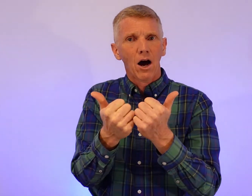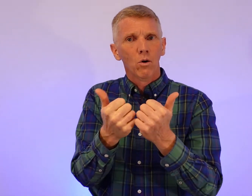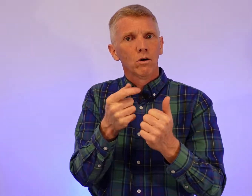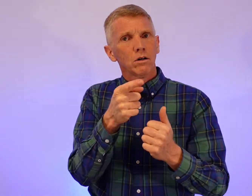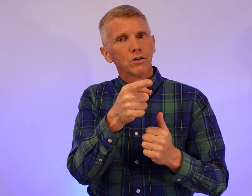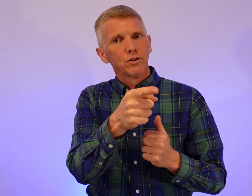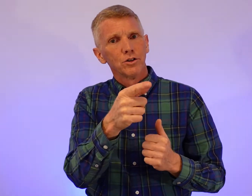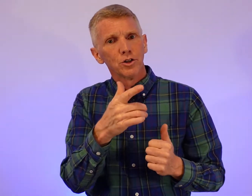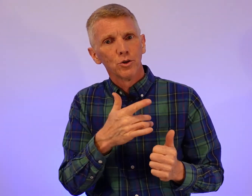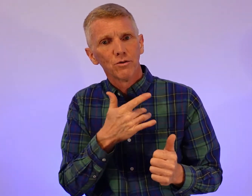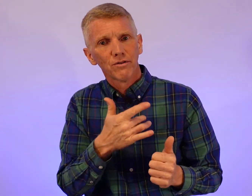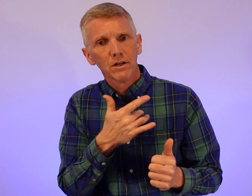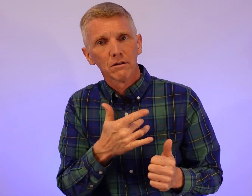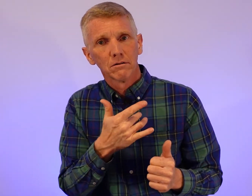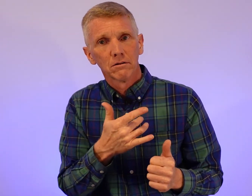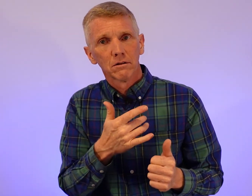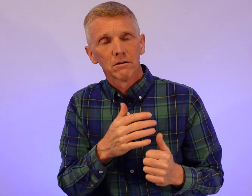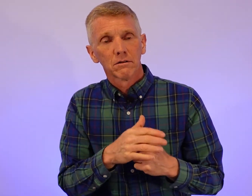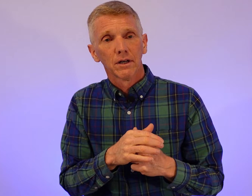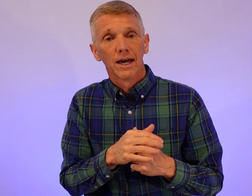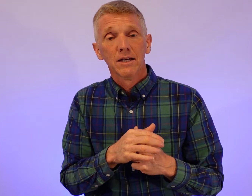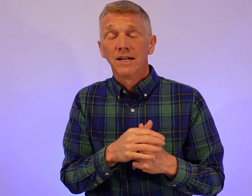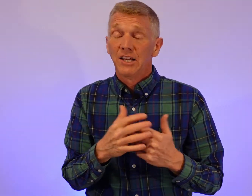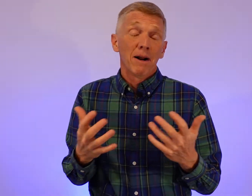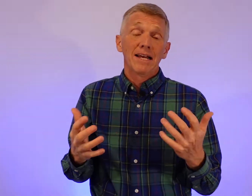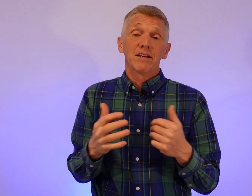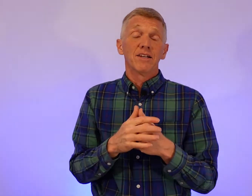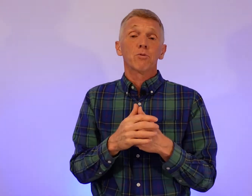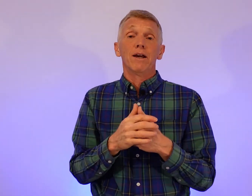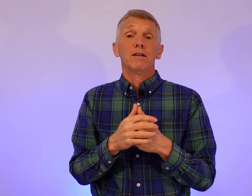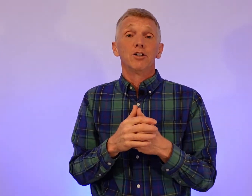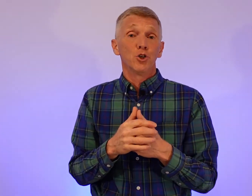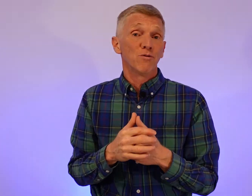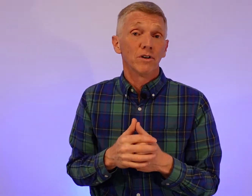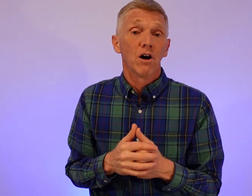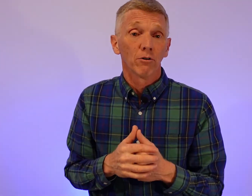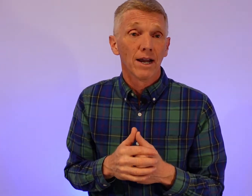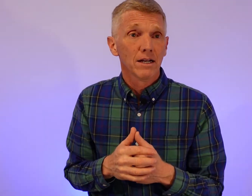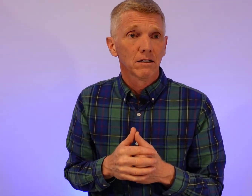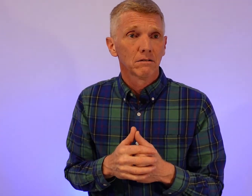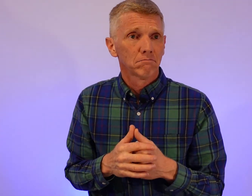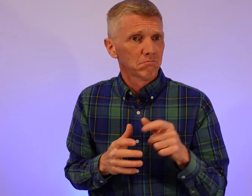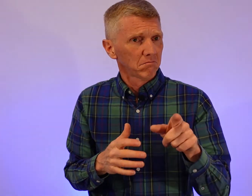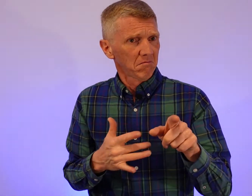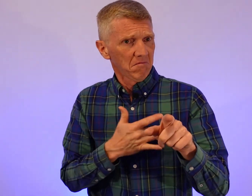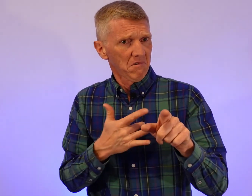How do you feel? Okay? Now you might ask it this way. Do you feel all right?